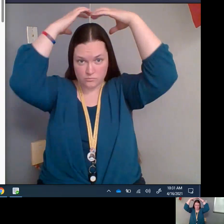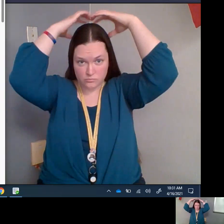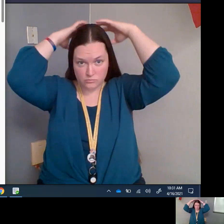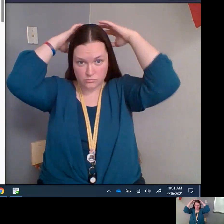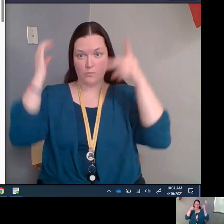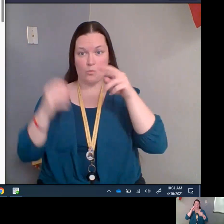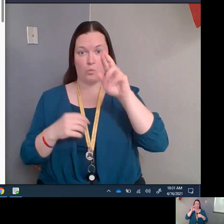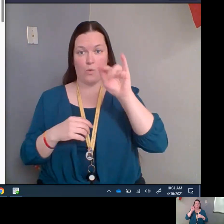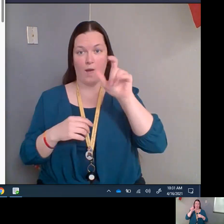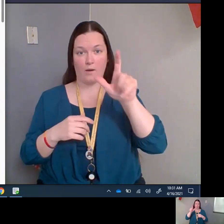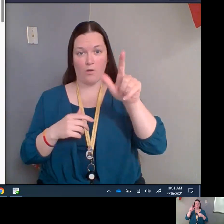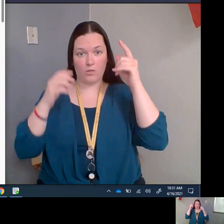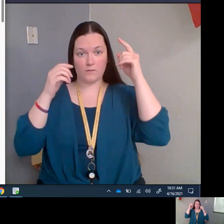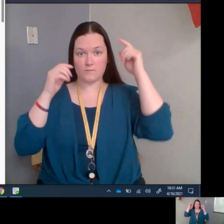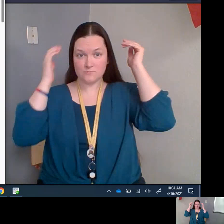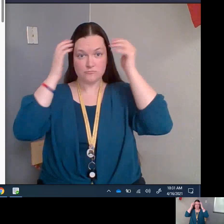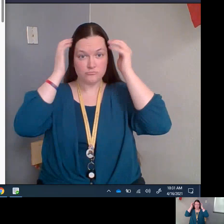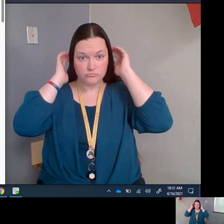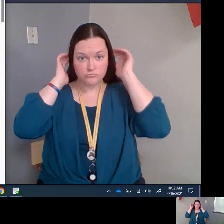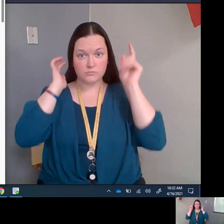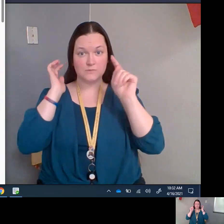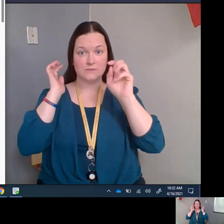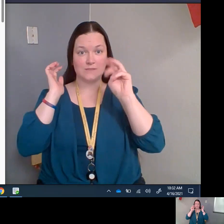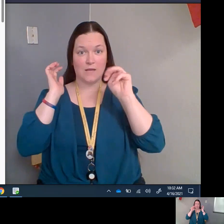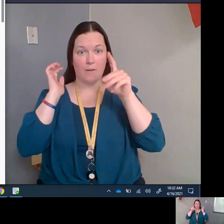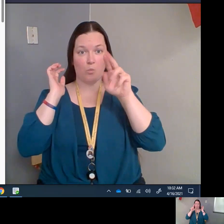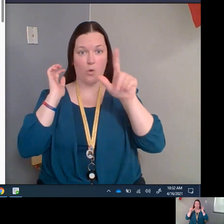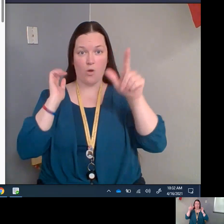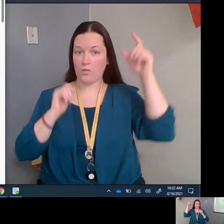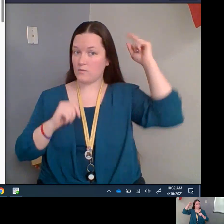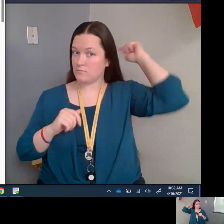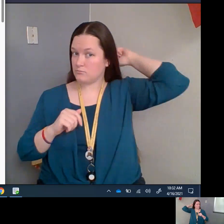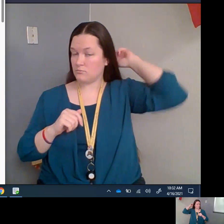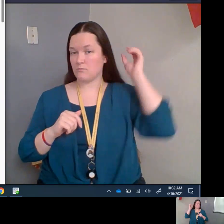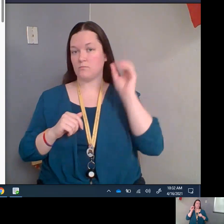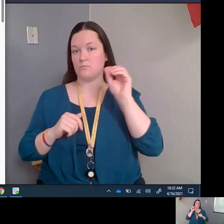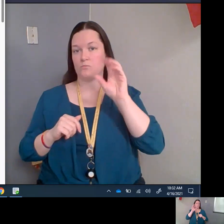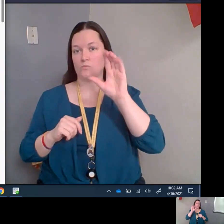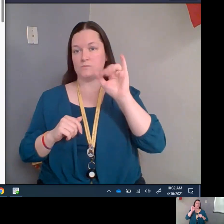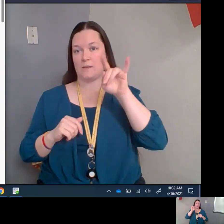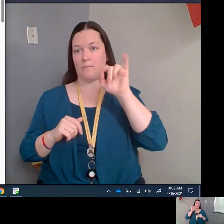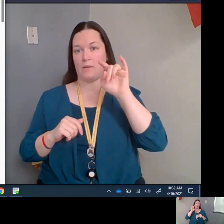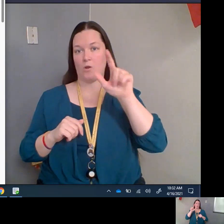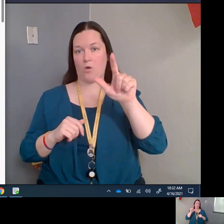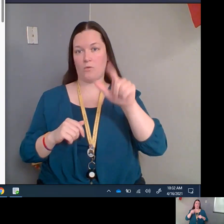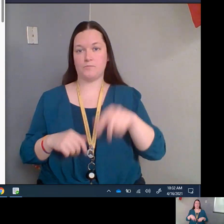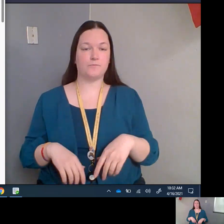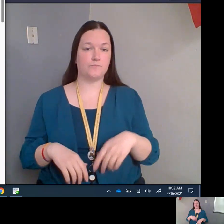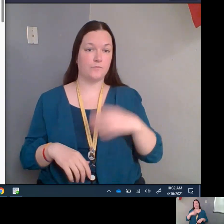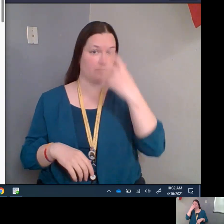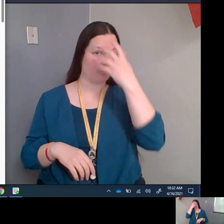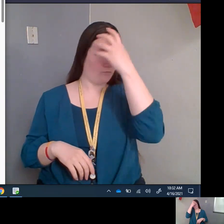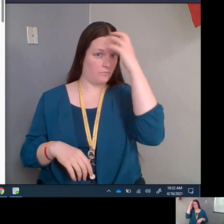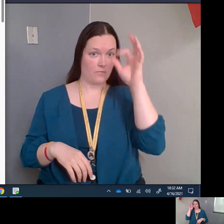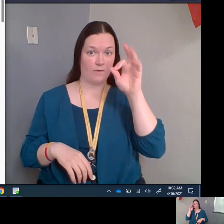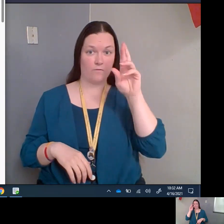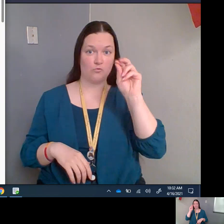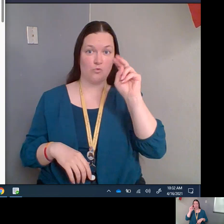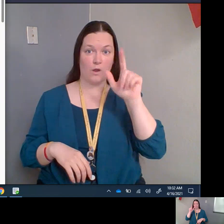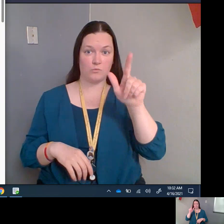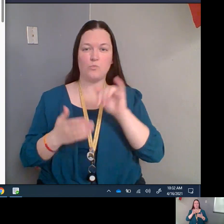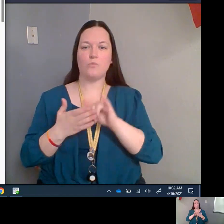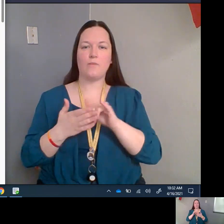parietal, the temporal, and the occipital. The frontal lobe is primarily responsible for